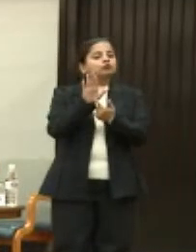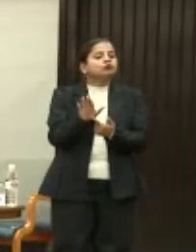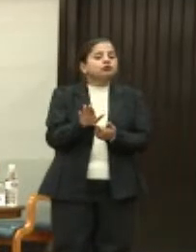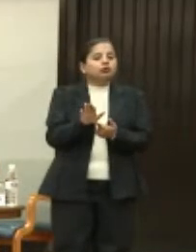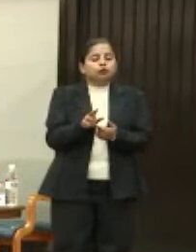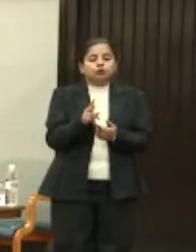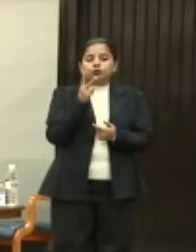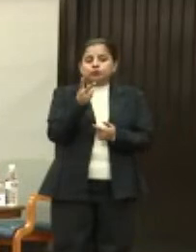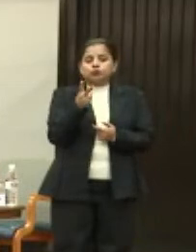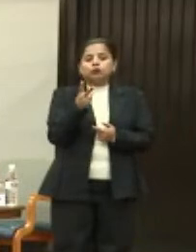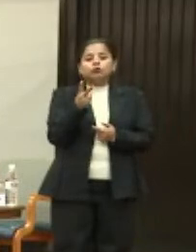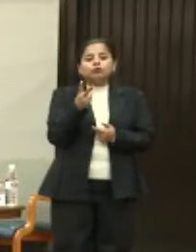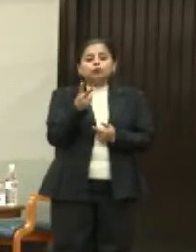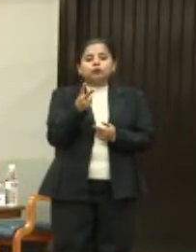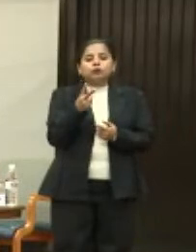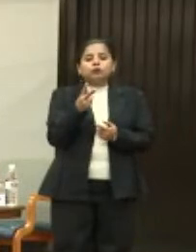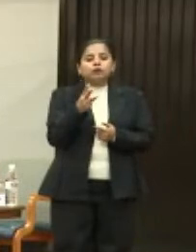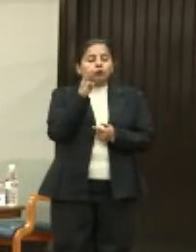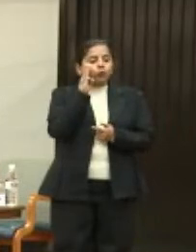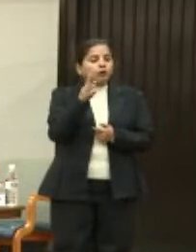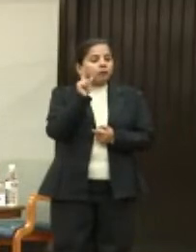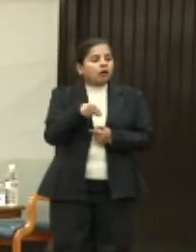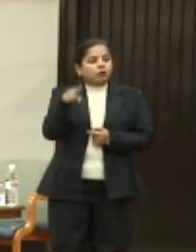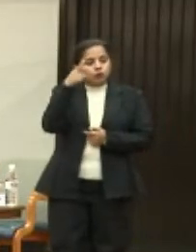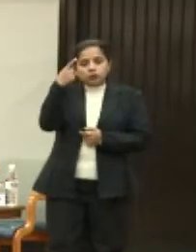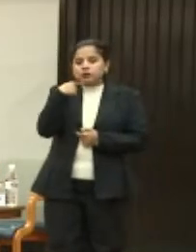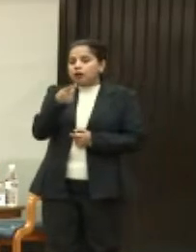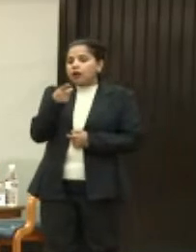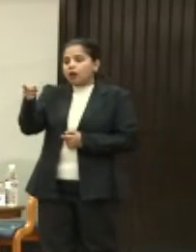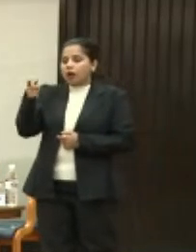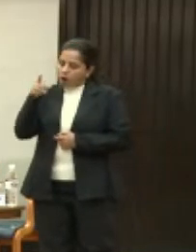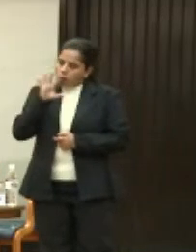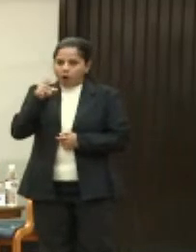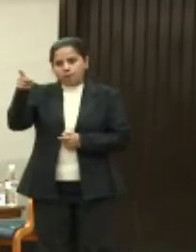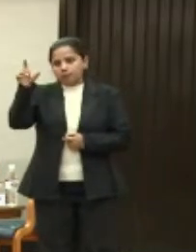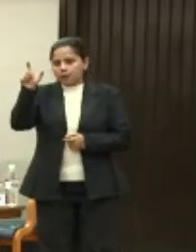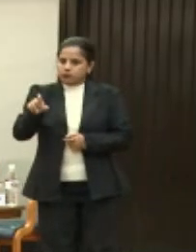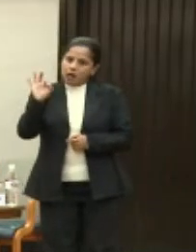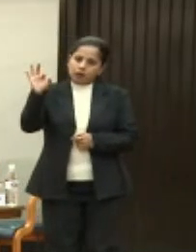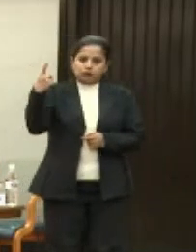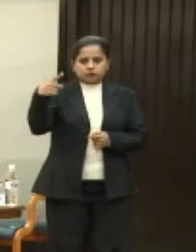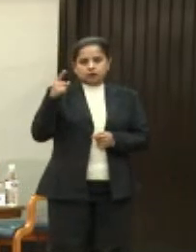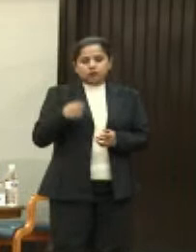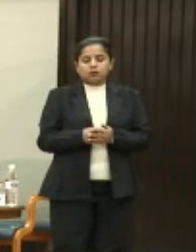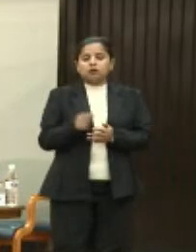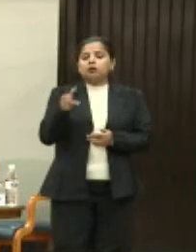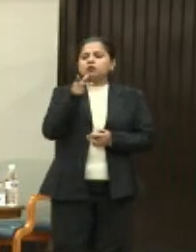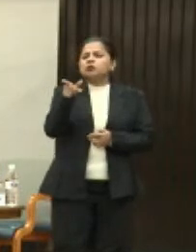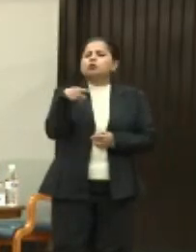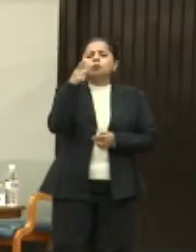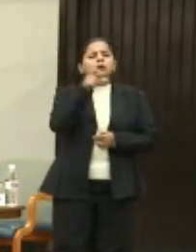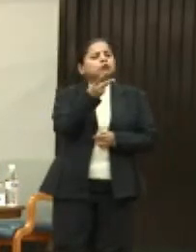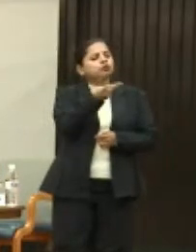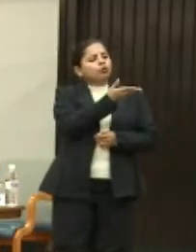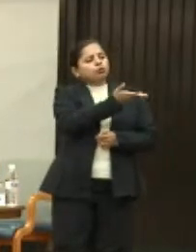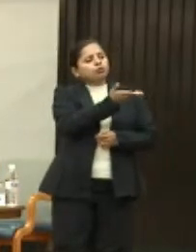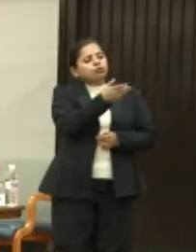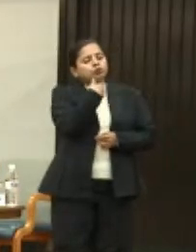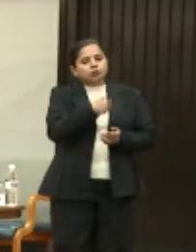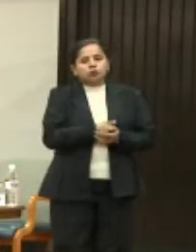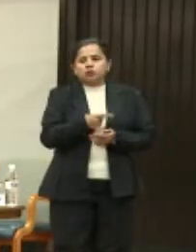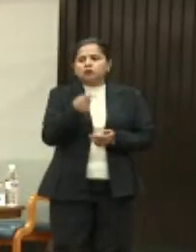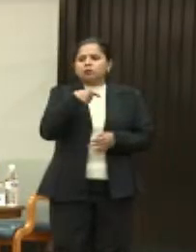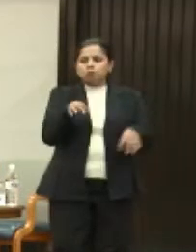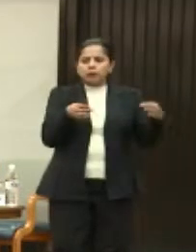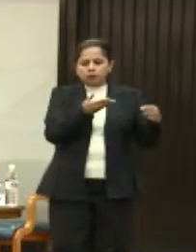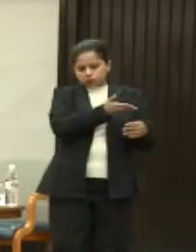two witnesses who will vouch for your integrity. So they said, "Who are these two?" He had no